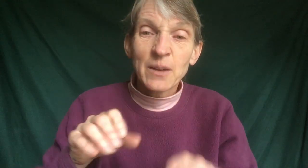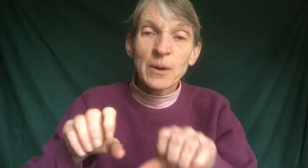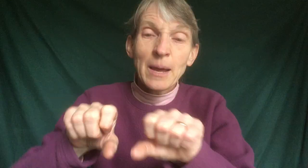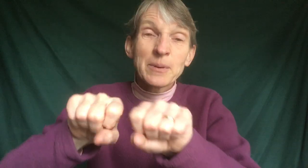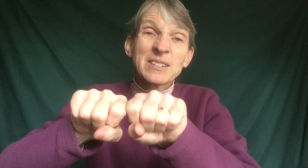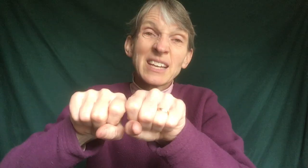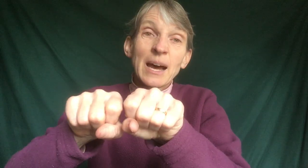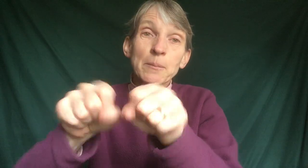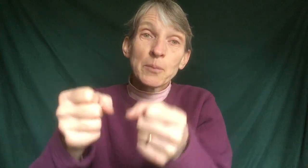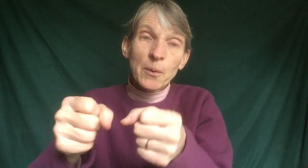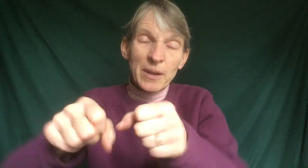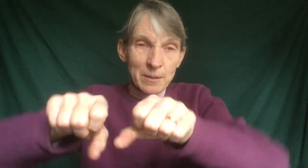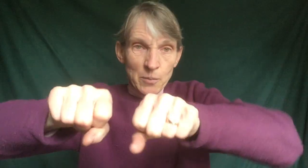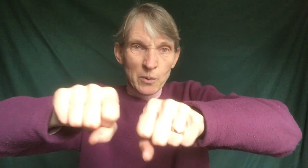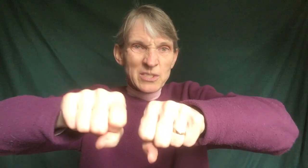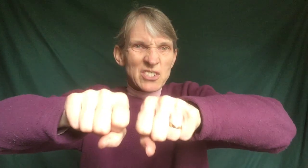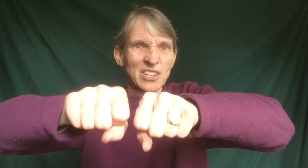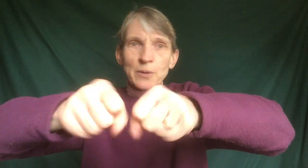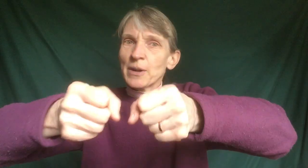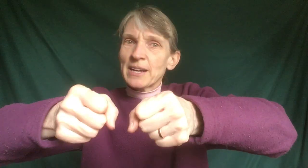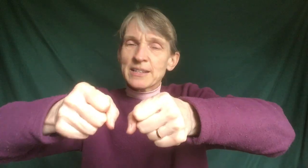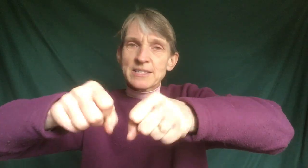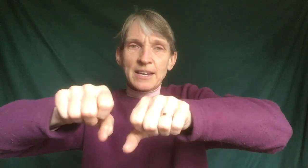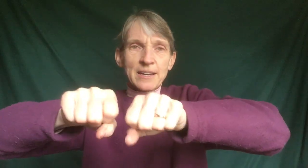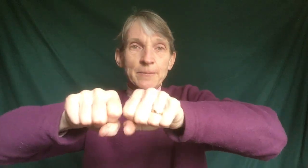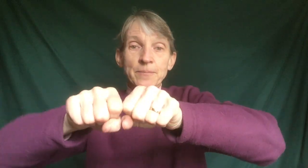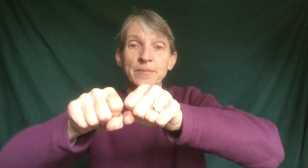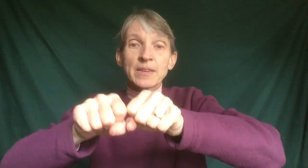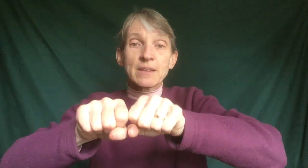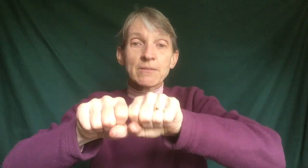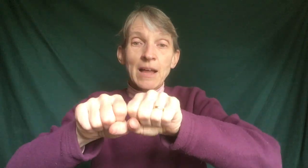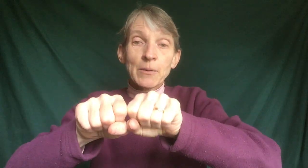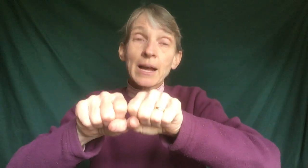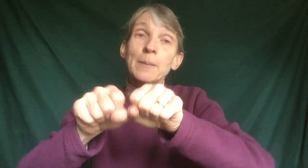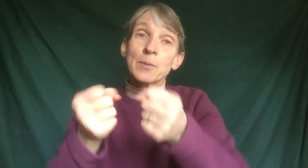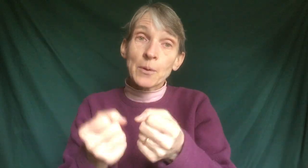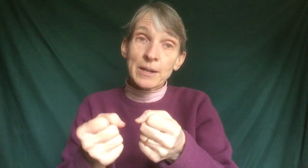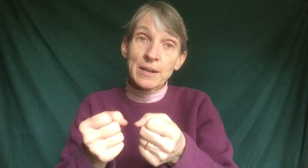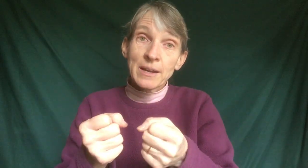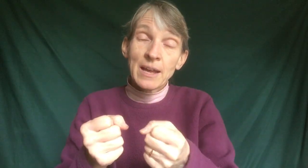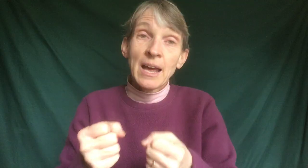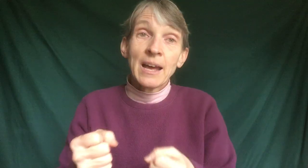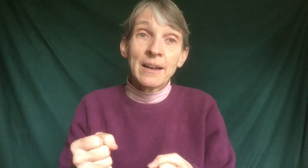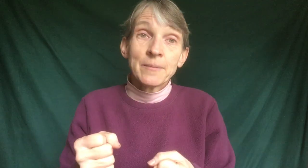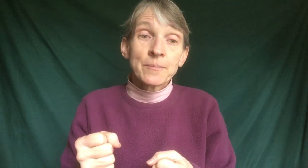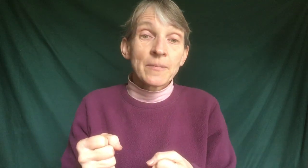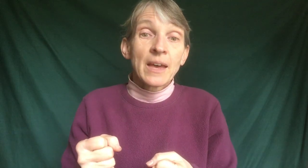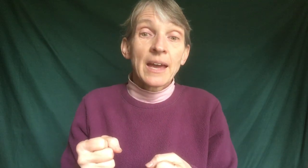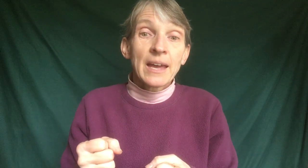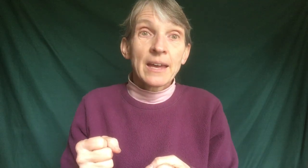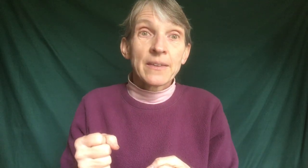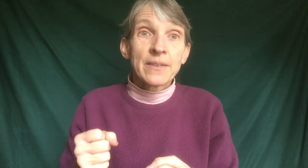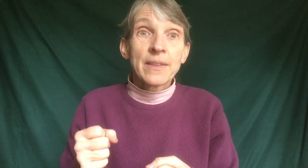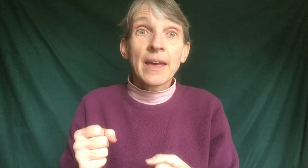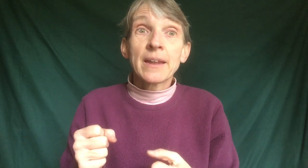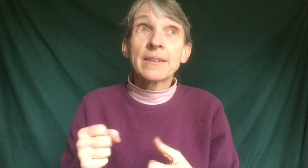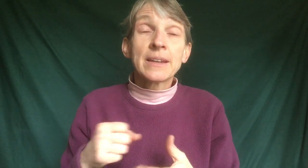And what happened is it got broken. Broken is just like you're breaking a stick. The flower got broken. And then the